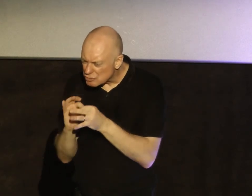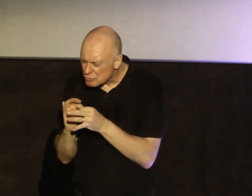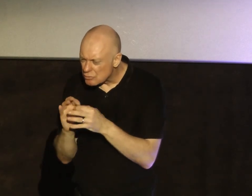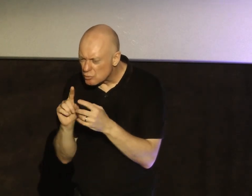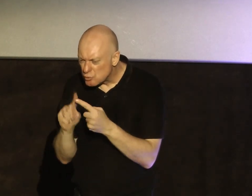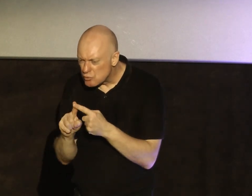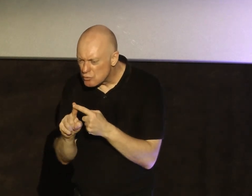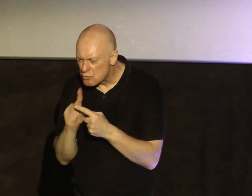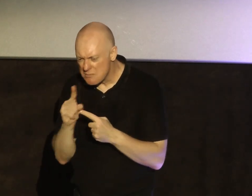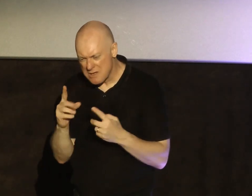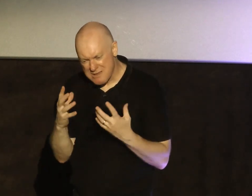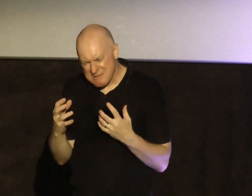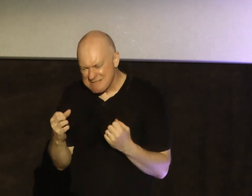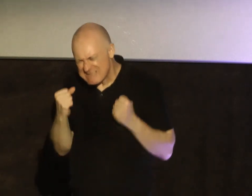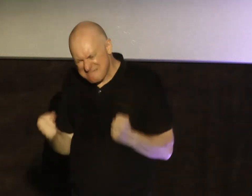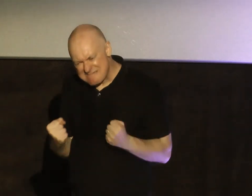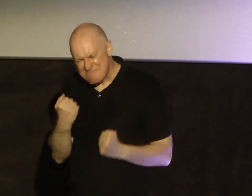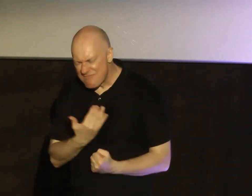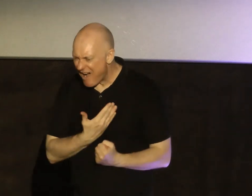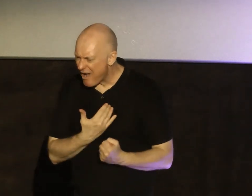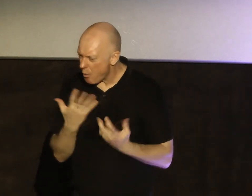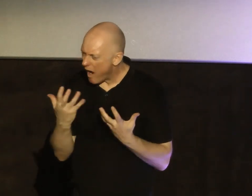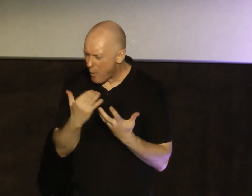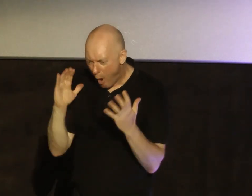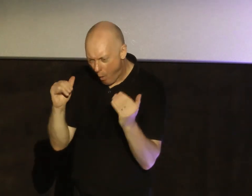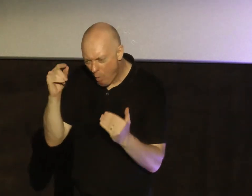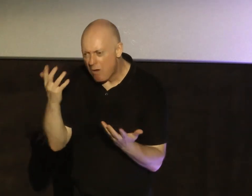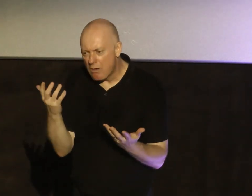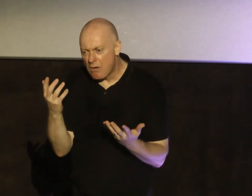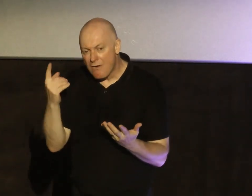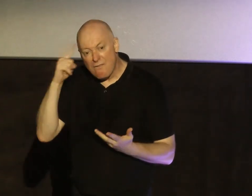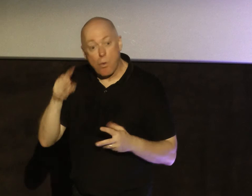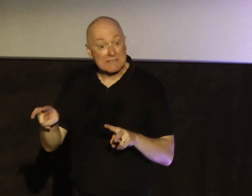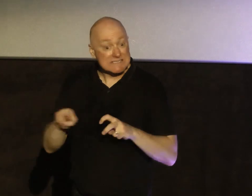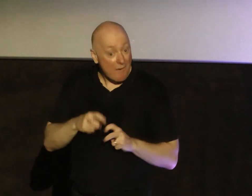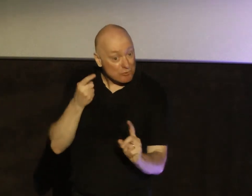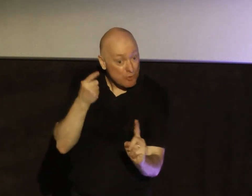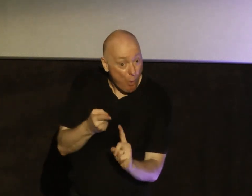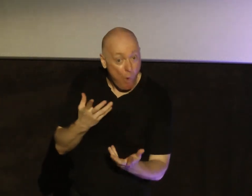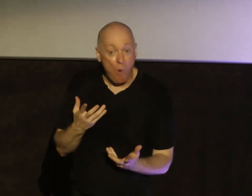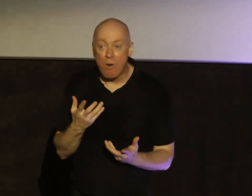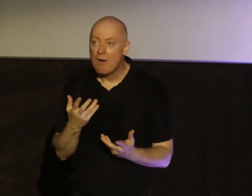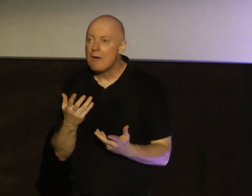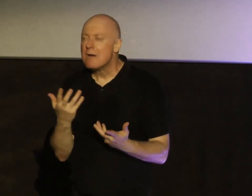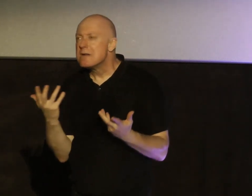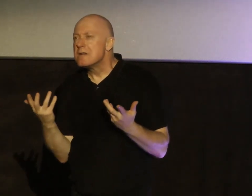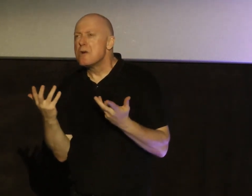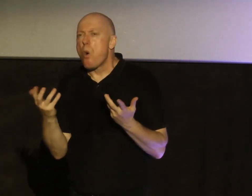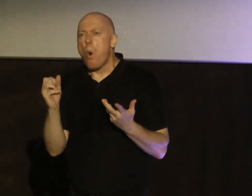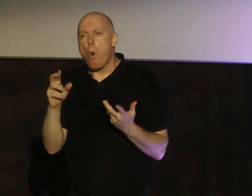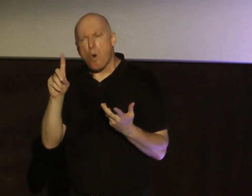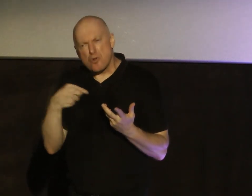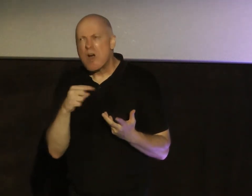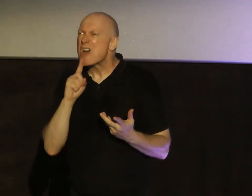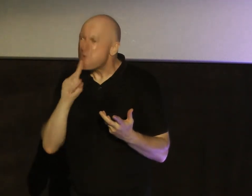be vibrant? Why do I want hope for this relationship? Is it for a selfish ambition? Is it a selfish motive? Or do I really love these people?